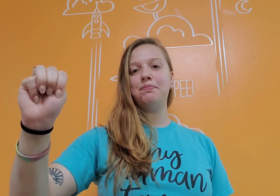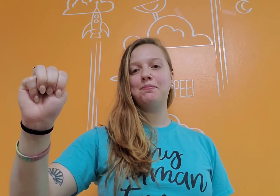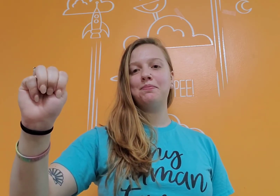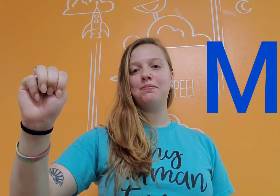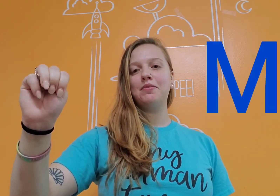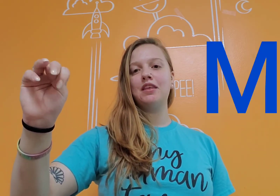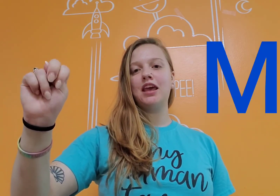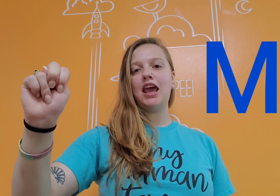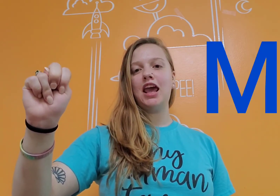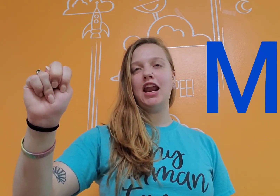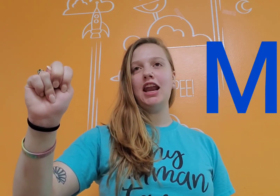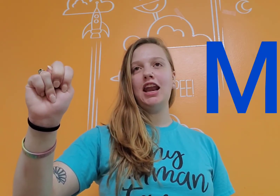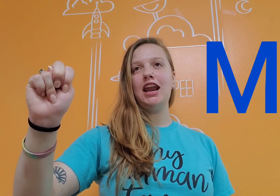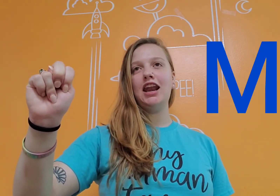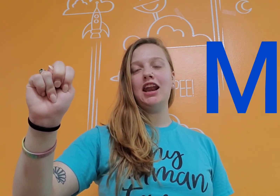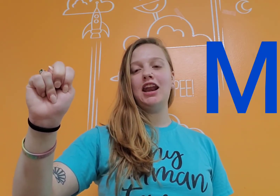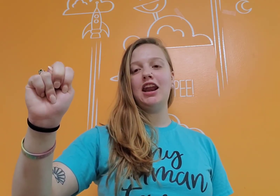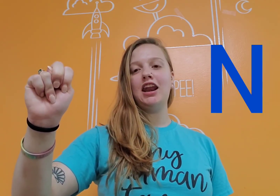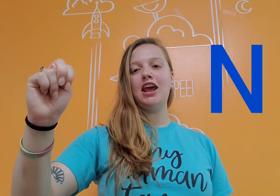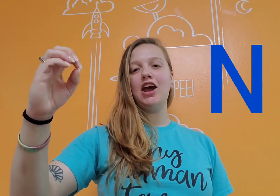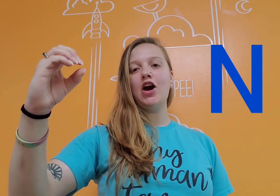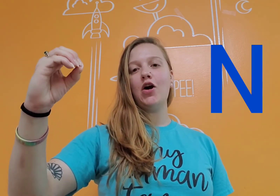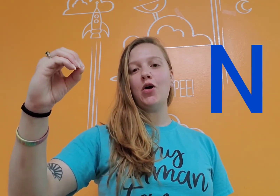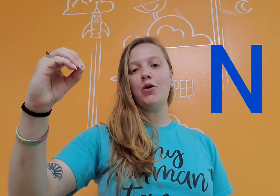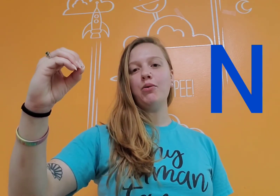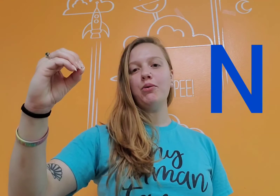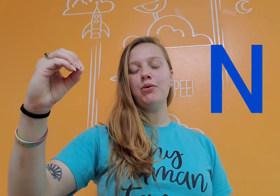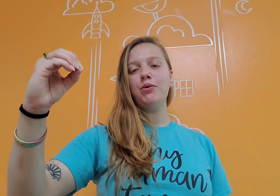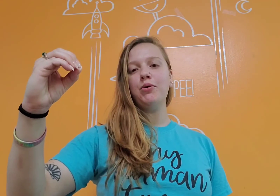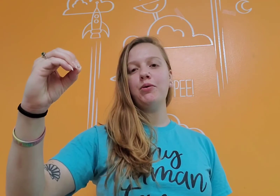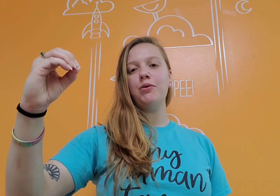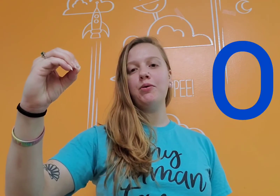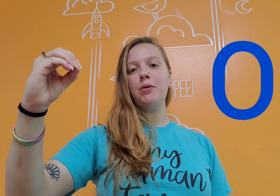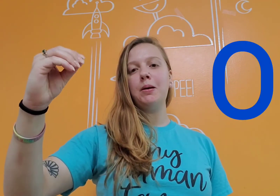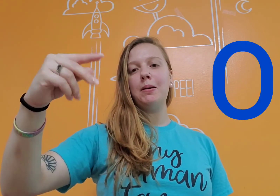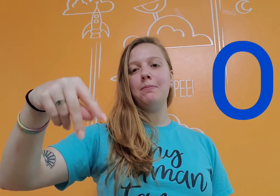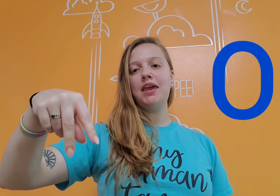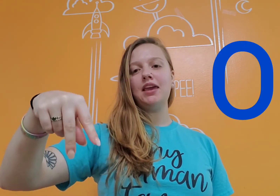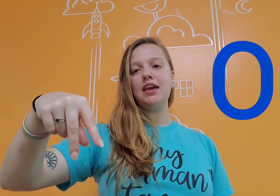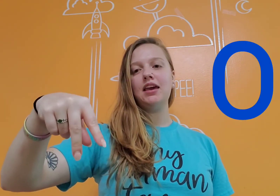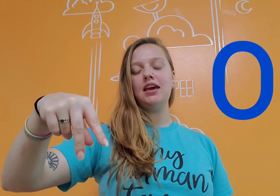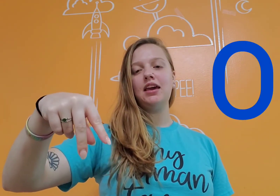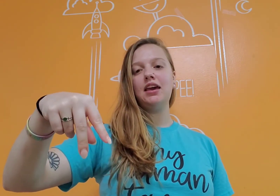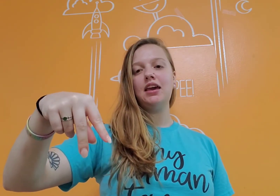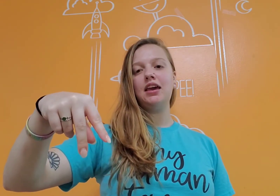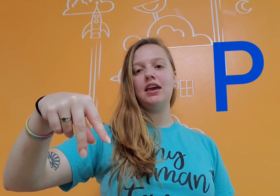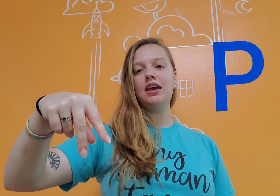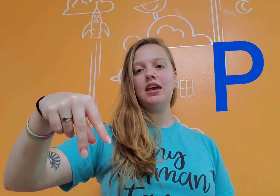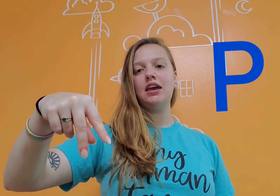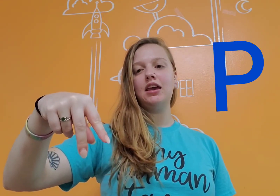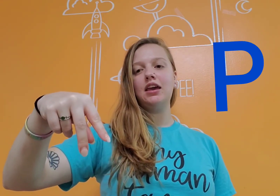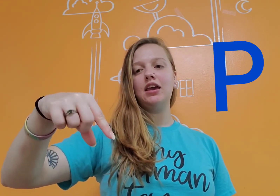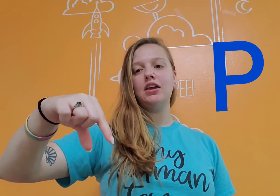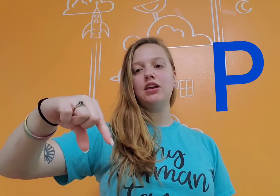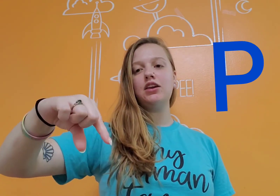N, O, B, Q,